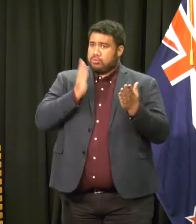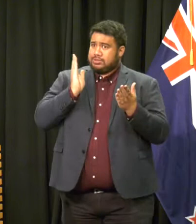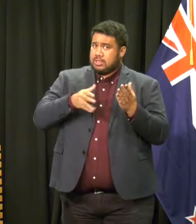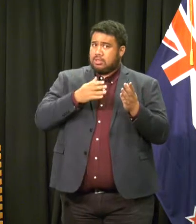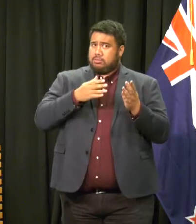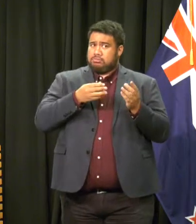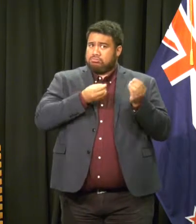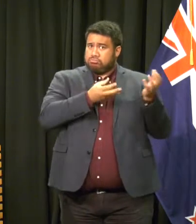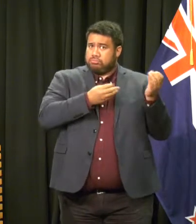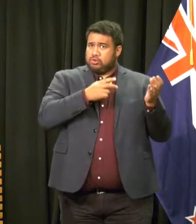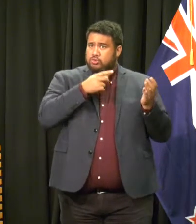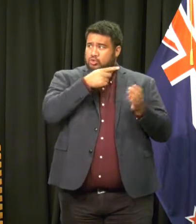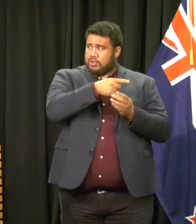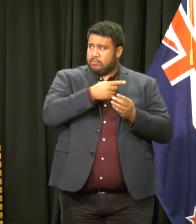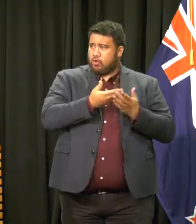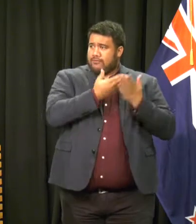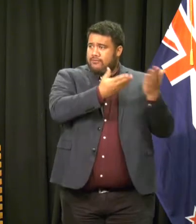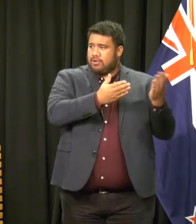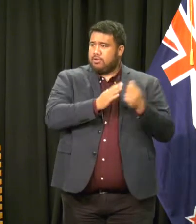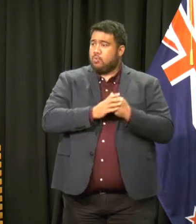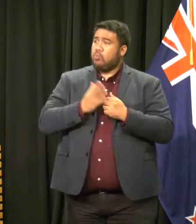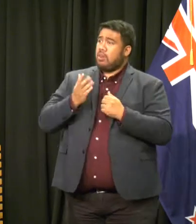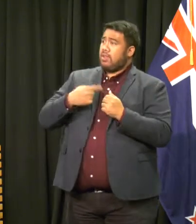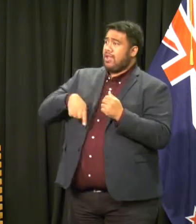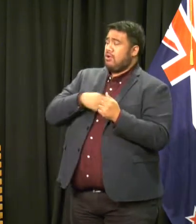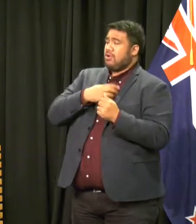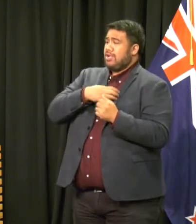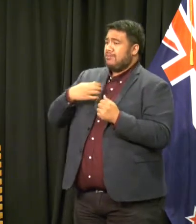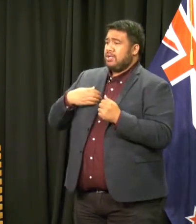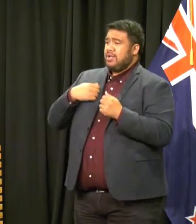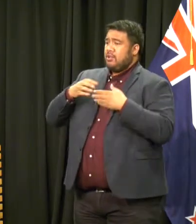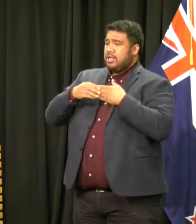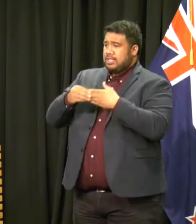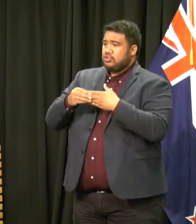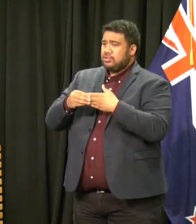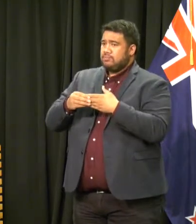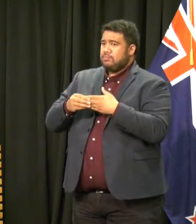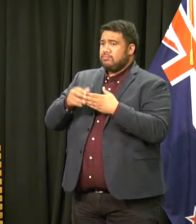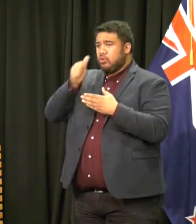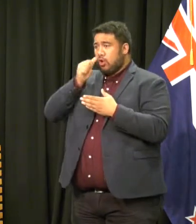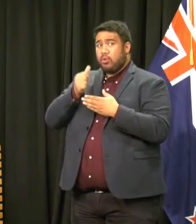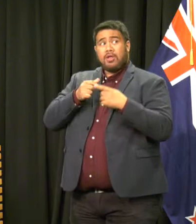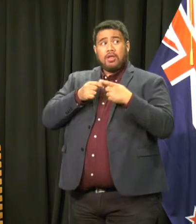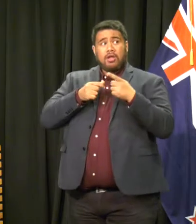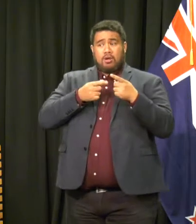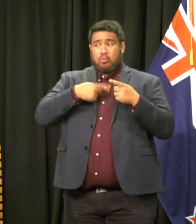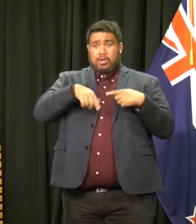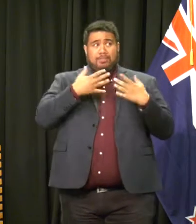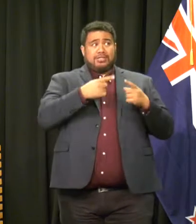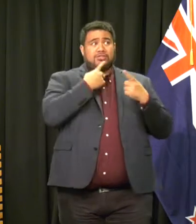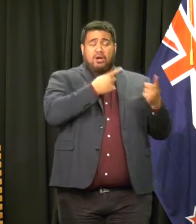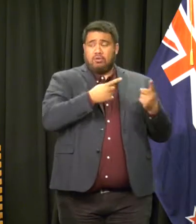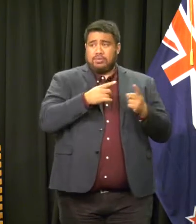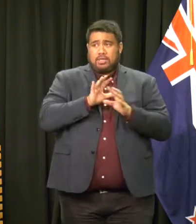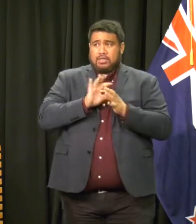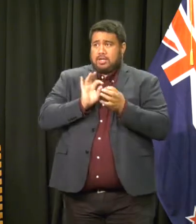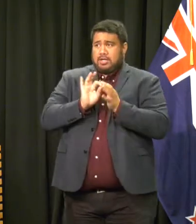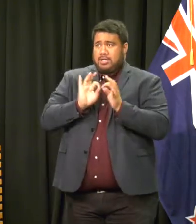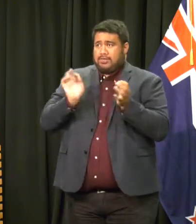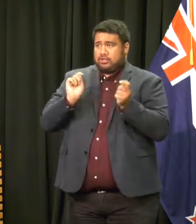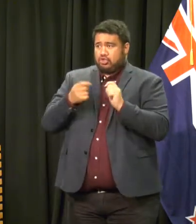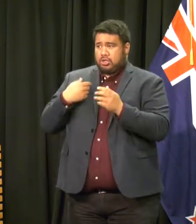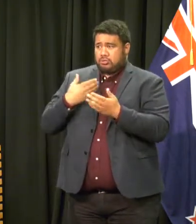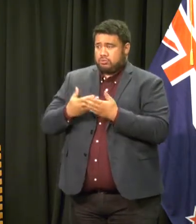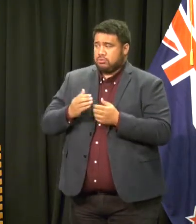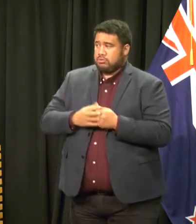and indeed the current now leadership are aware of our position, and that equally has not changed. Mr. Peter said this morning